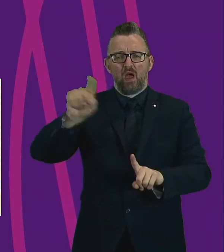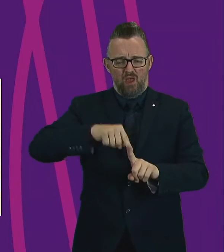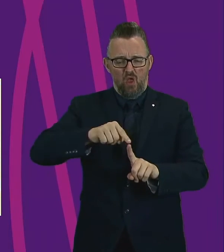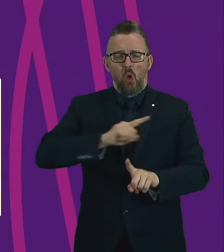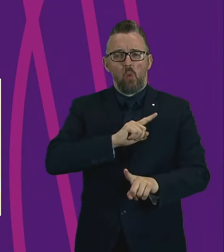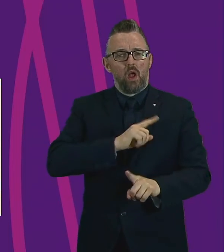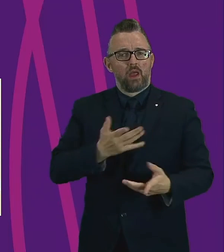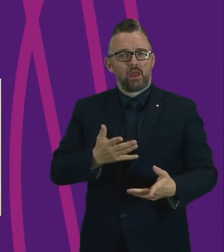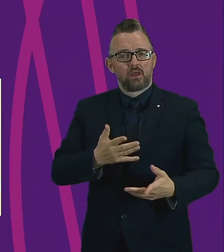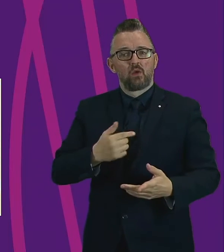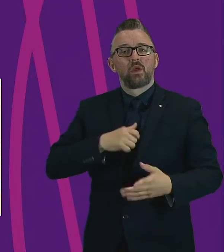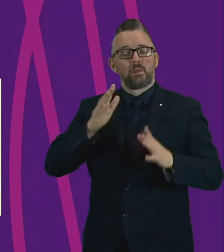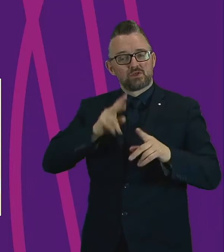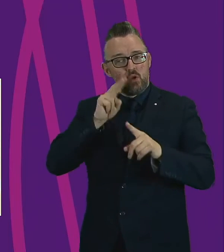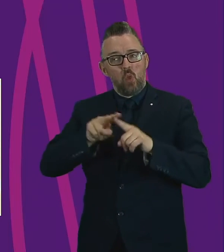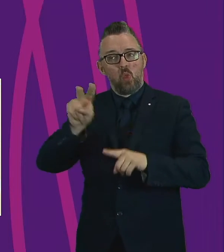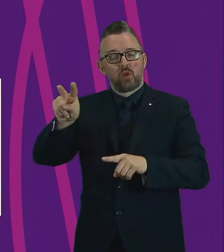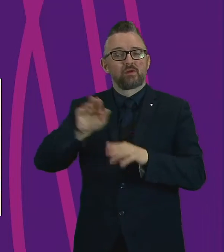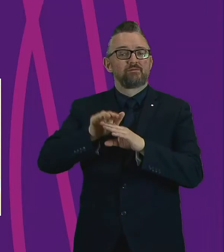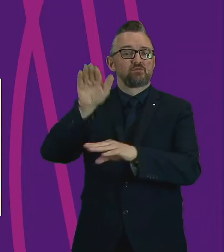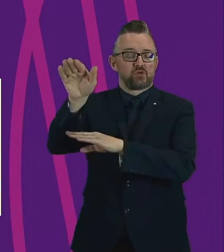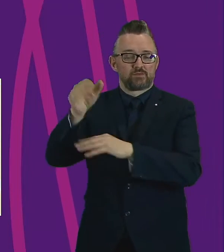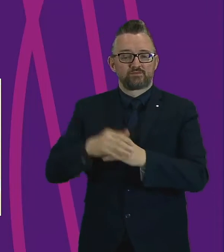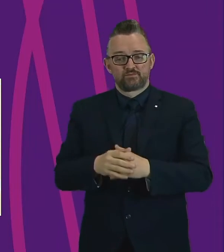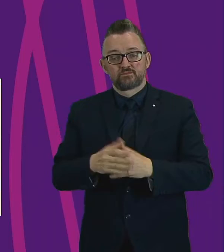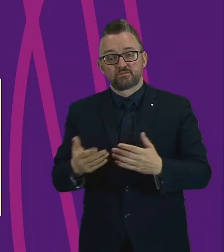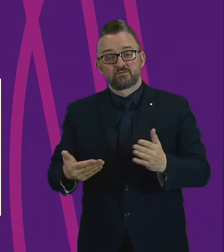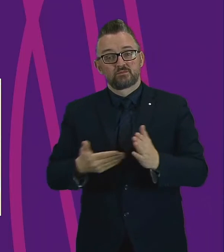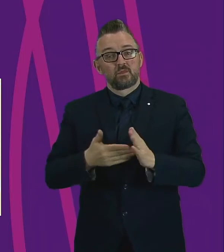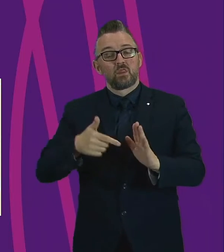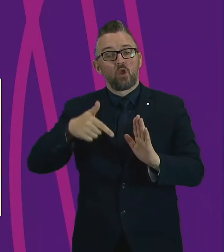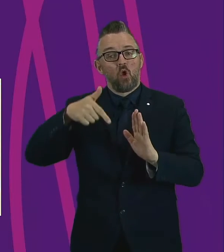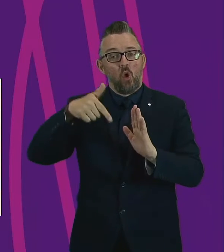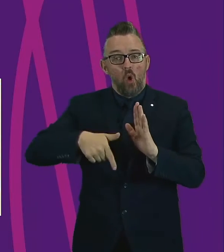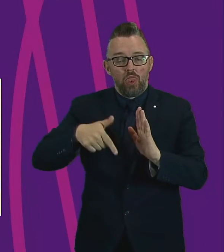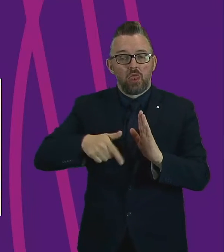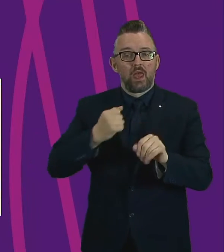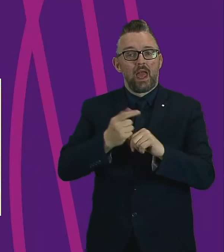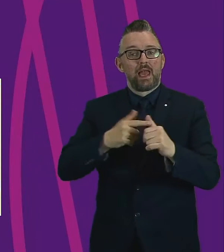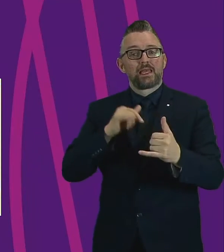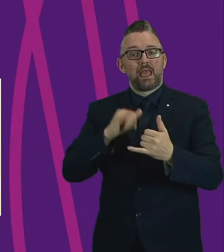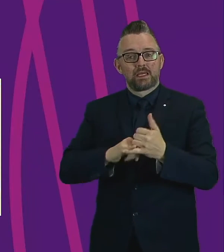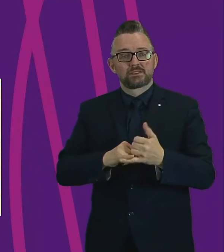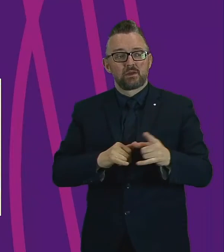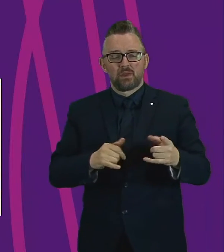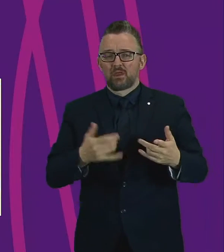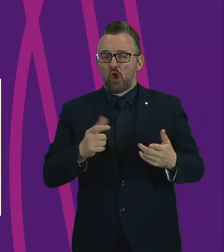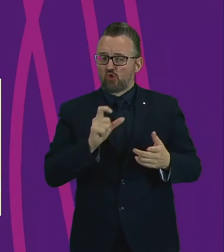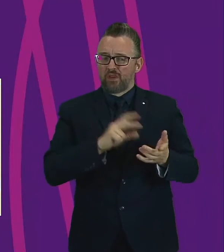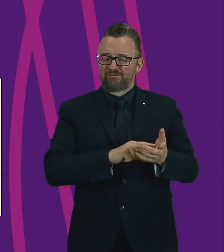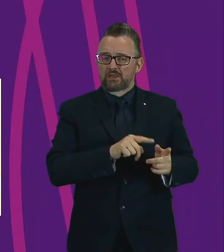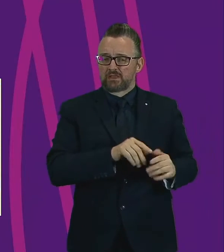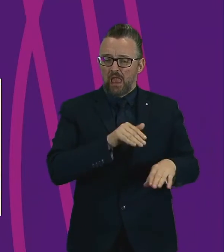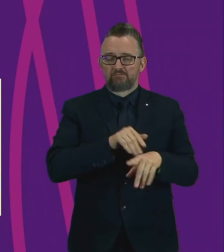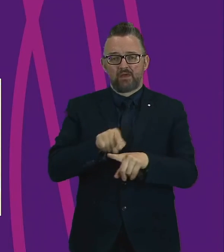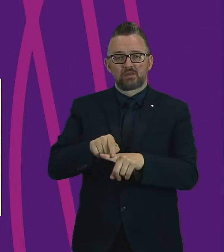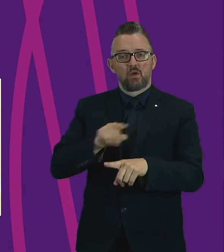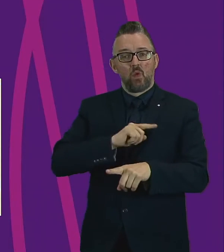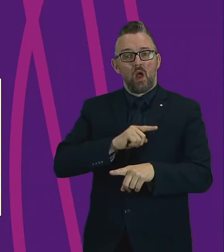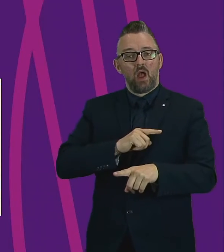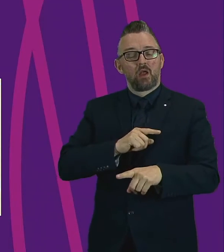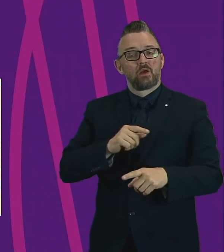long term. Oil and gas, for example, coronavirus and low oil prices are putting highly skilled